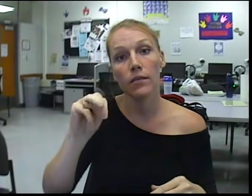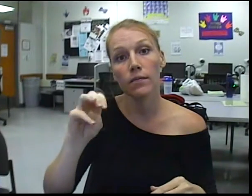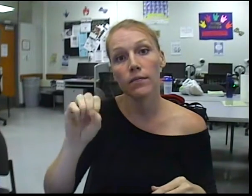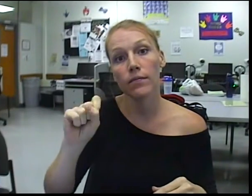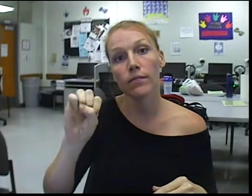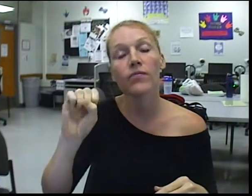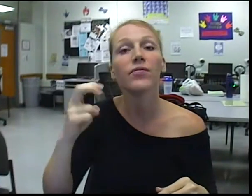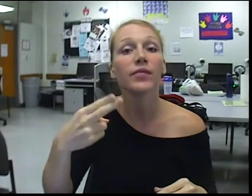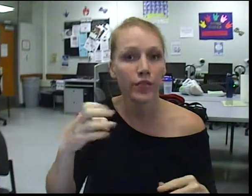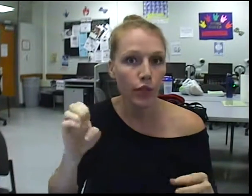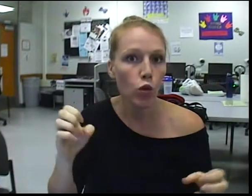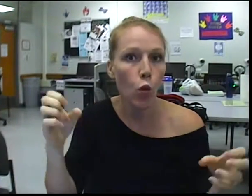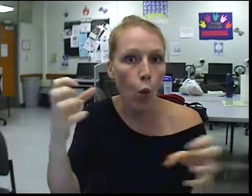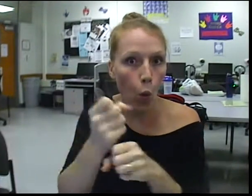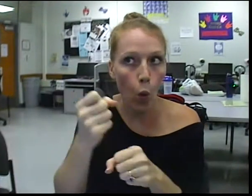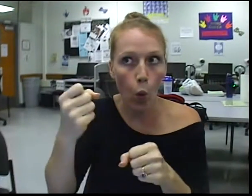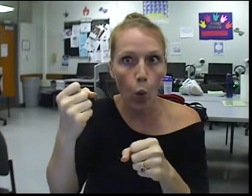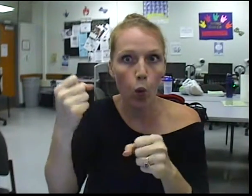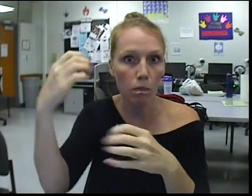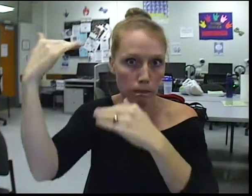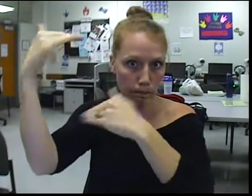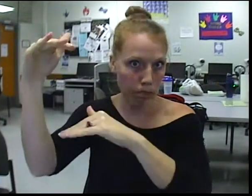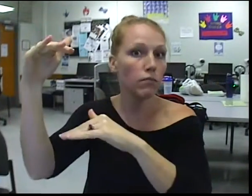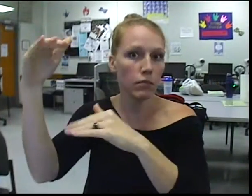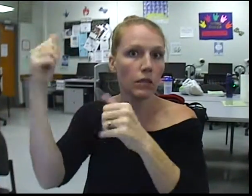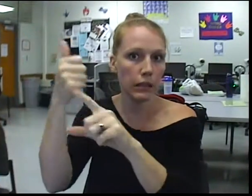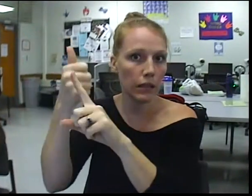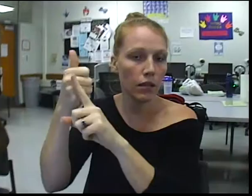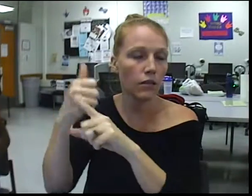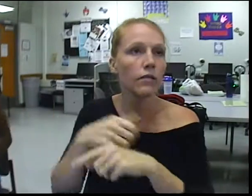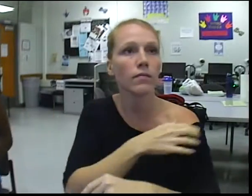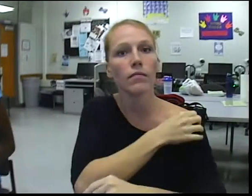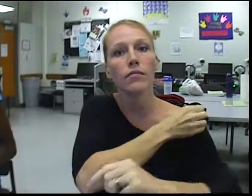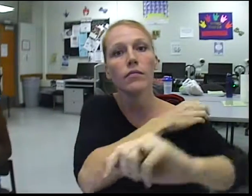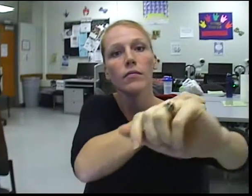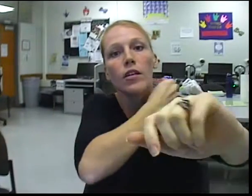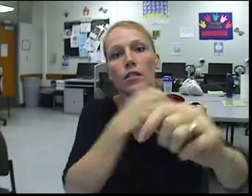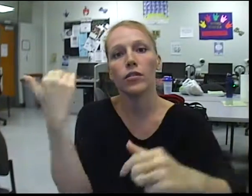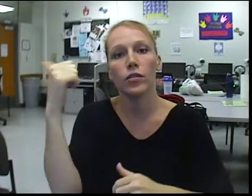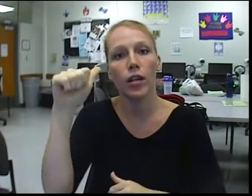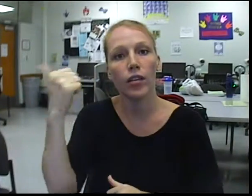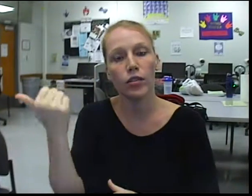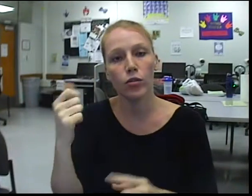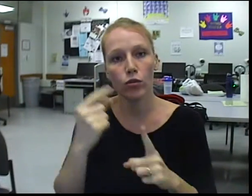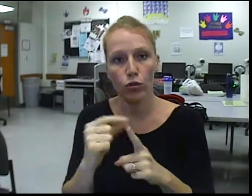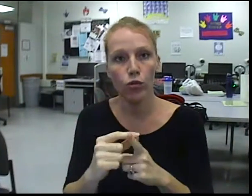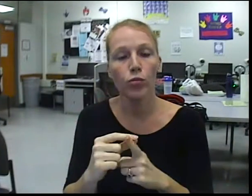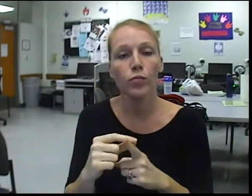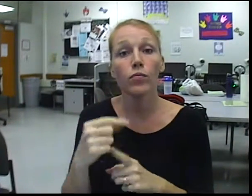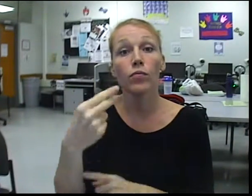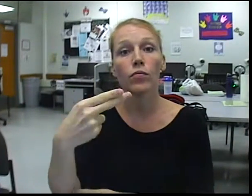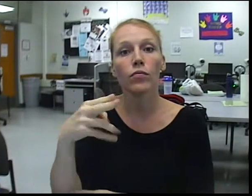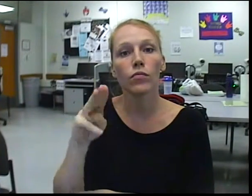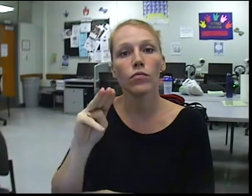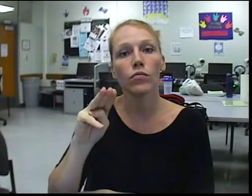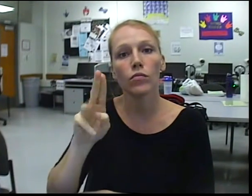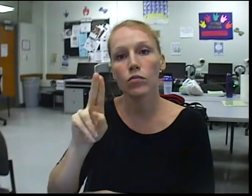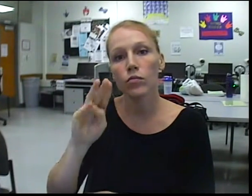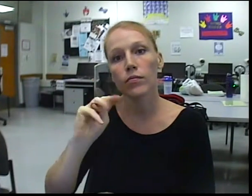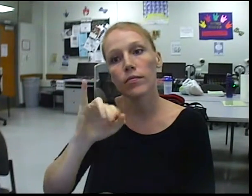Term you're all familiar with. You've heard several times, I'm sure. Humidity. Very simply put, water vapor